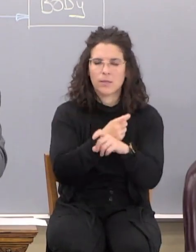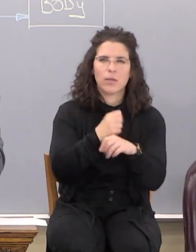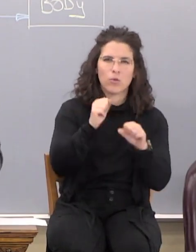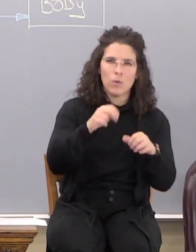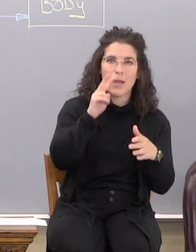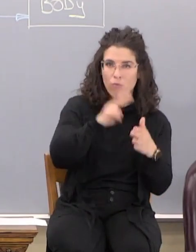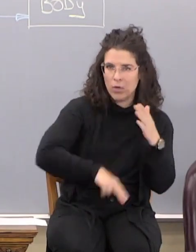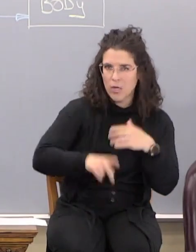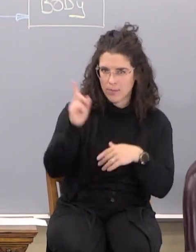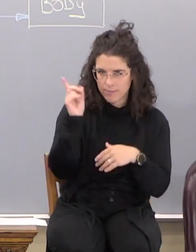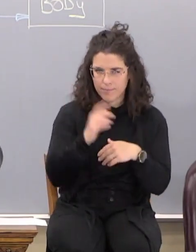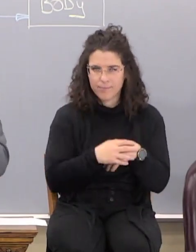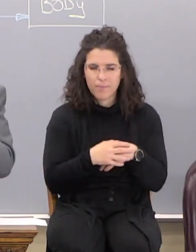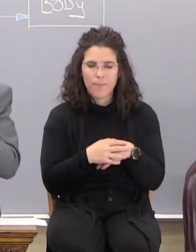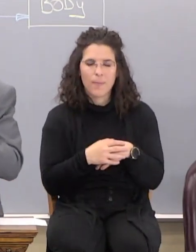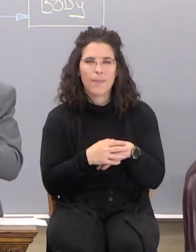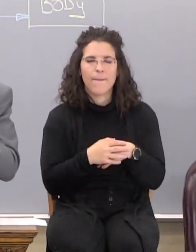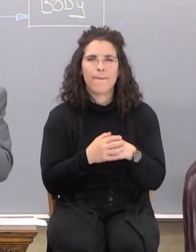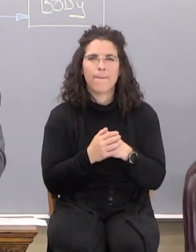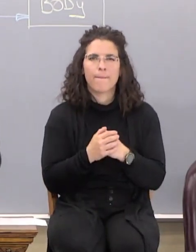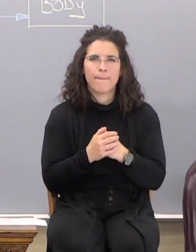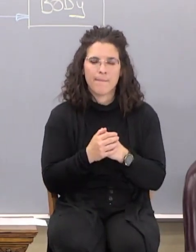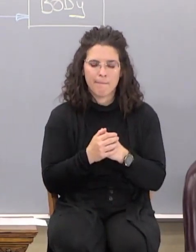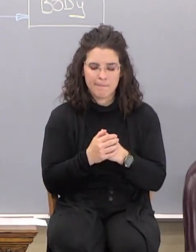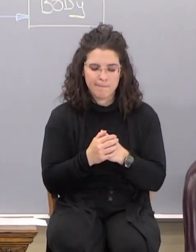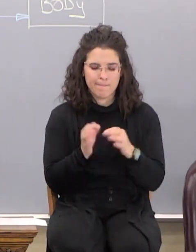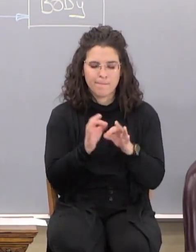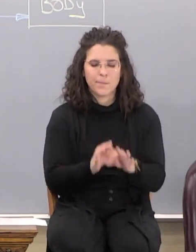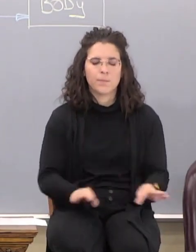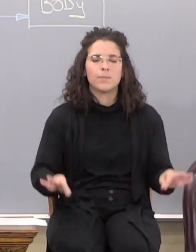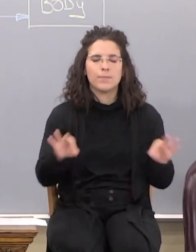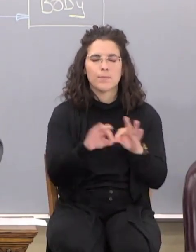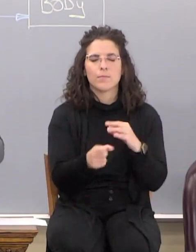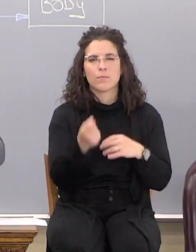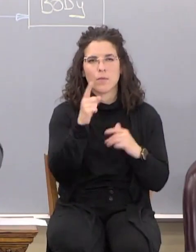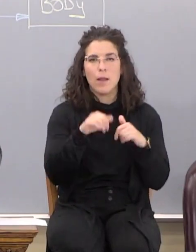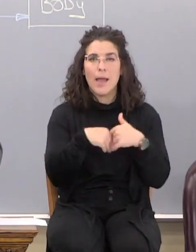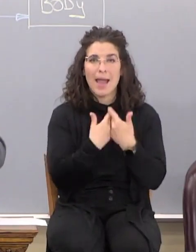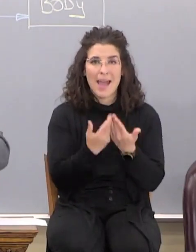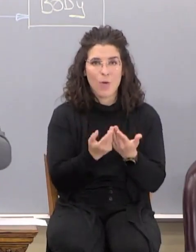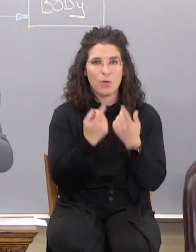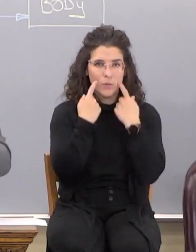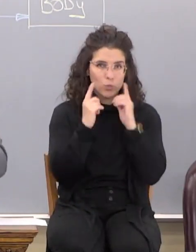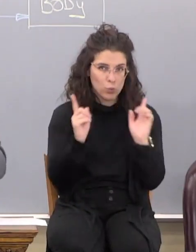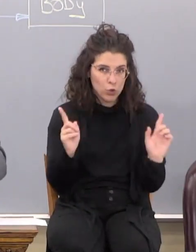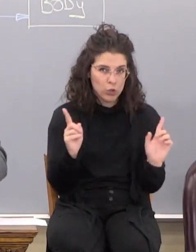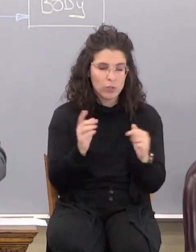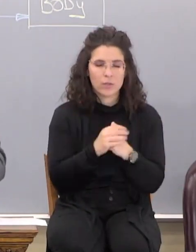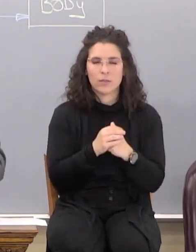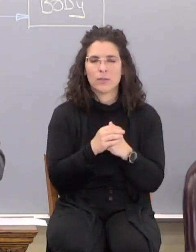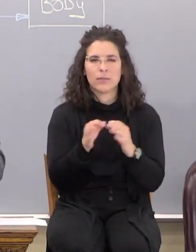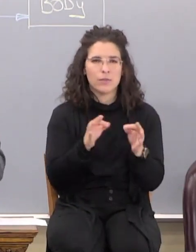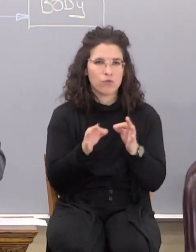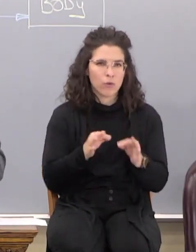read, okay? And it's important to understand how this stuff works, and that's what he's